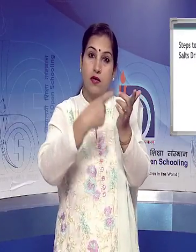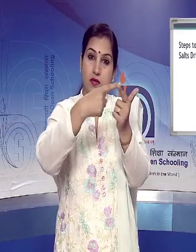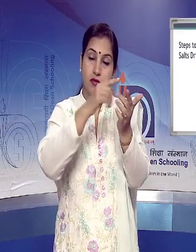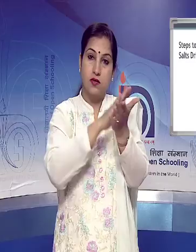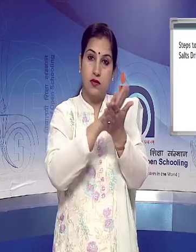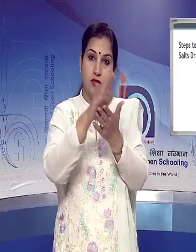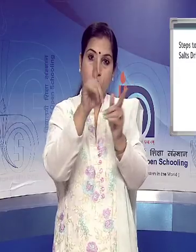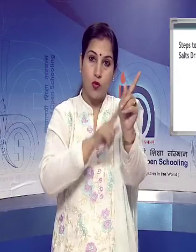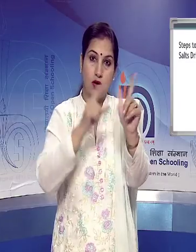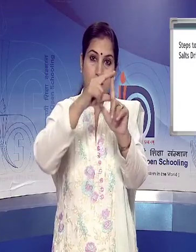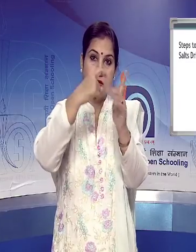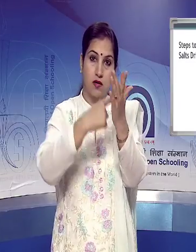rehydration,